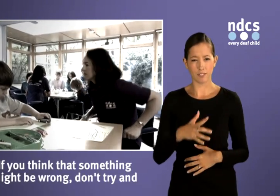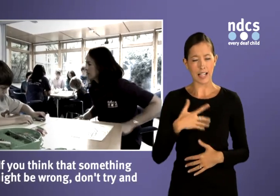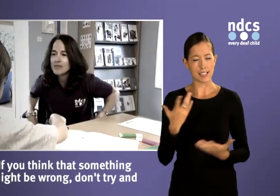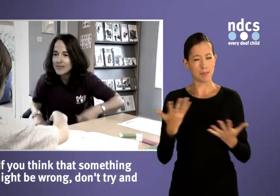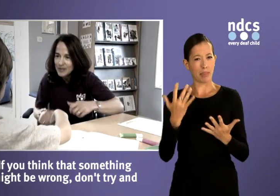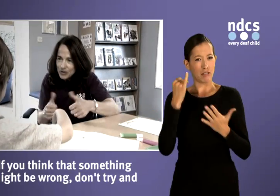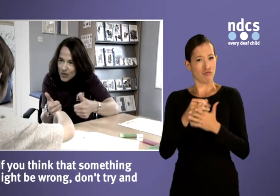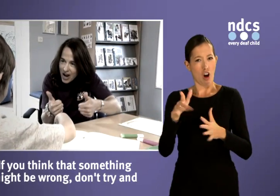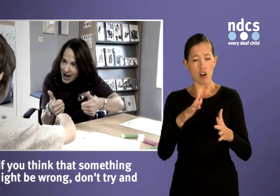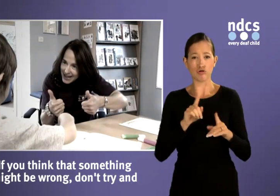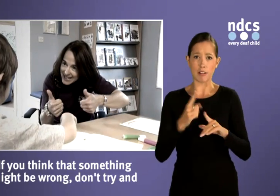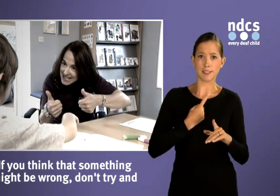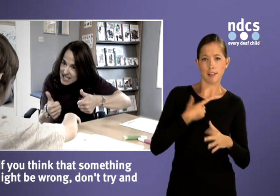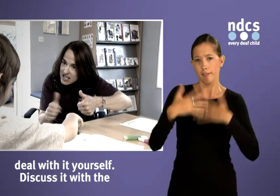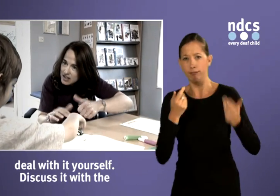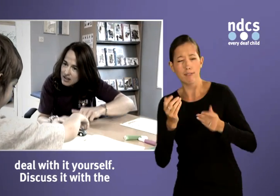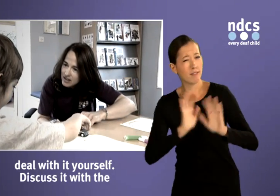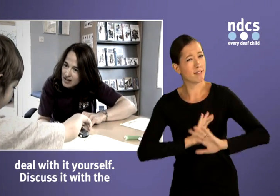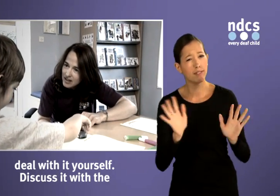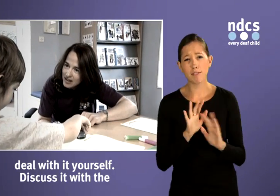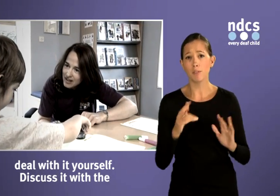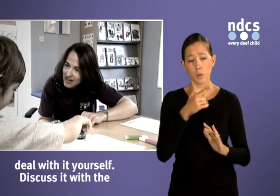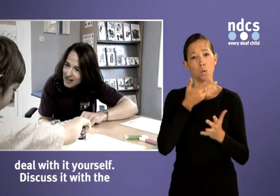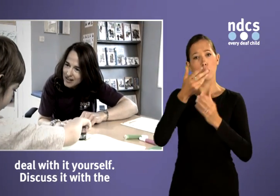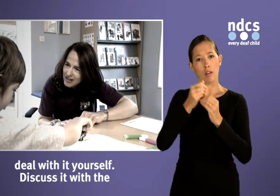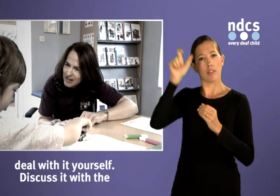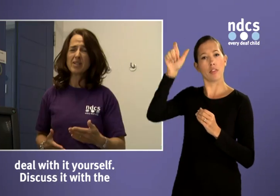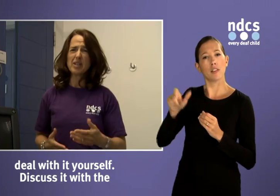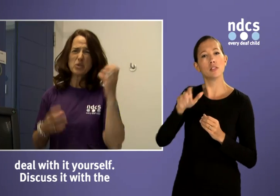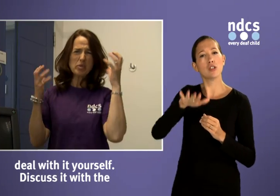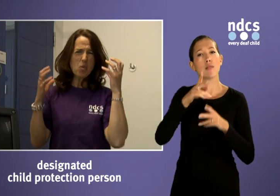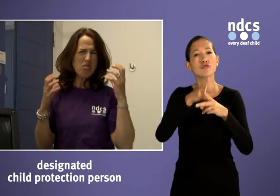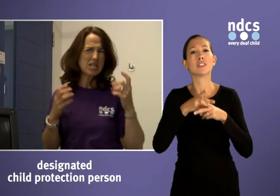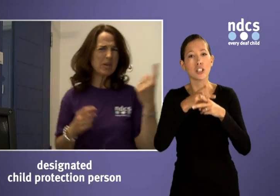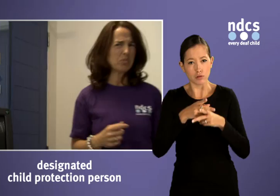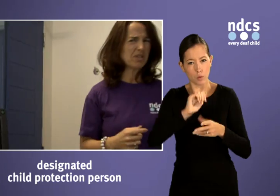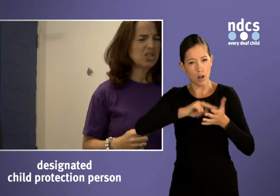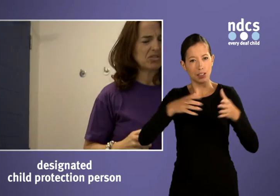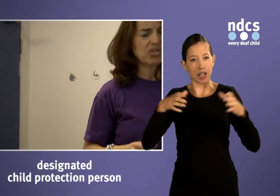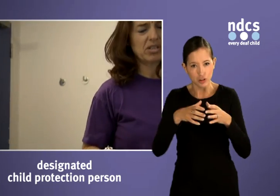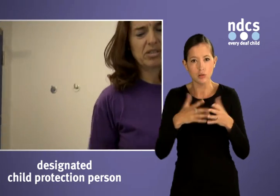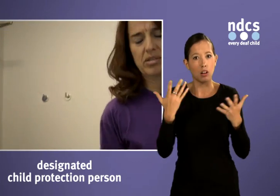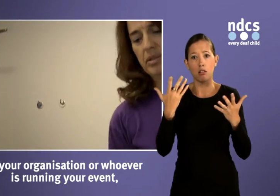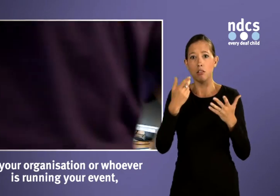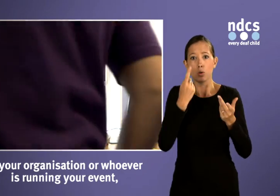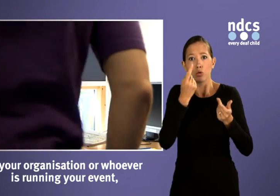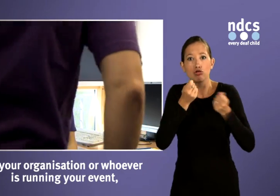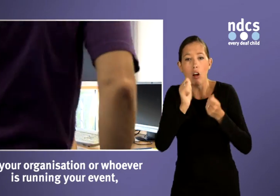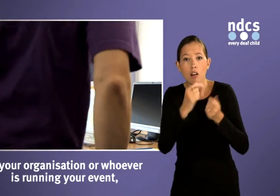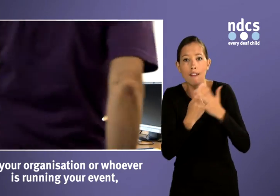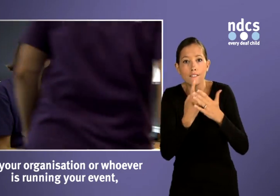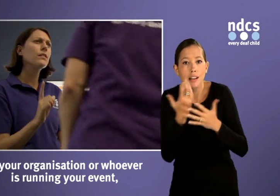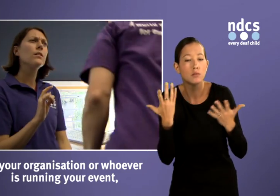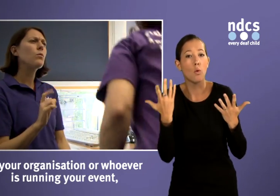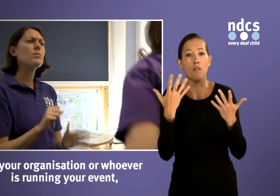If you think that something might be wrong, don't try and deal with it yourself. Discuss it with a designated child protection person in your